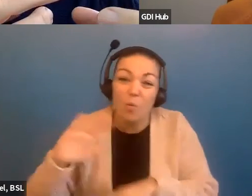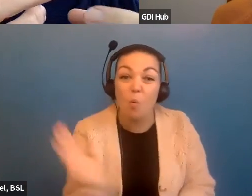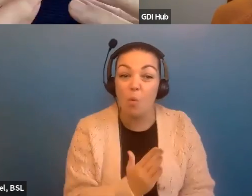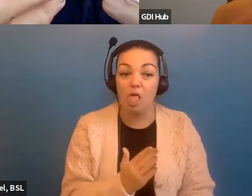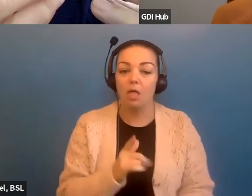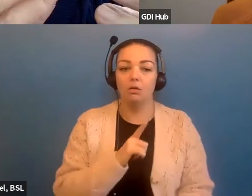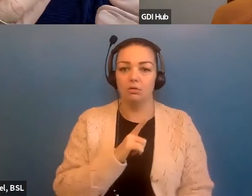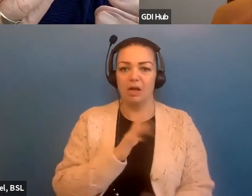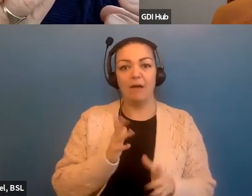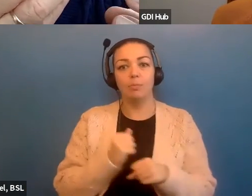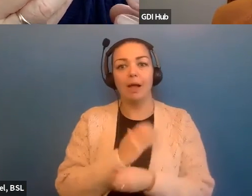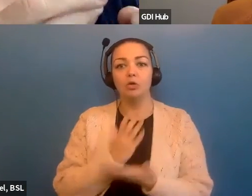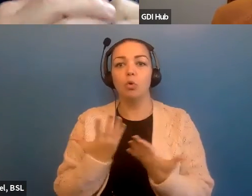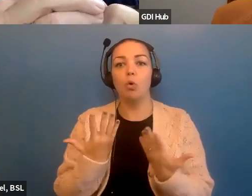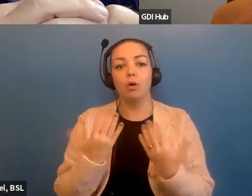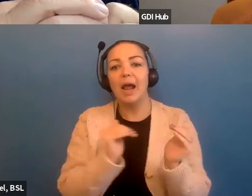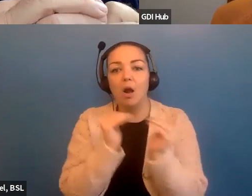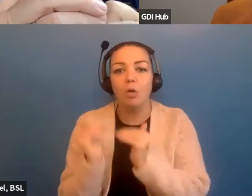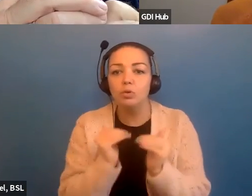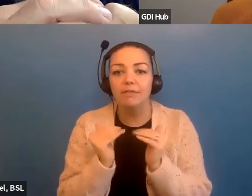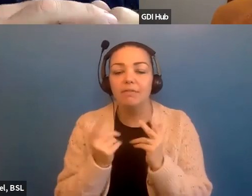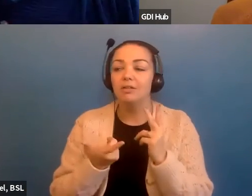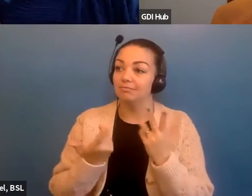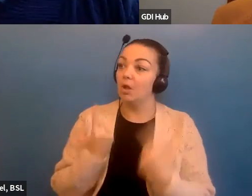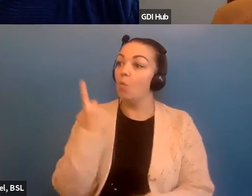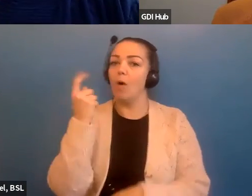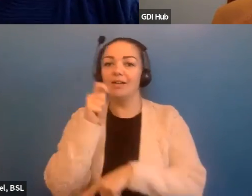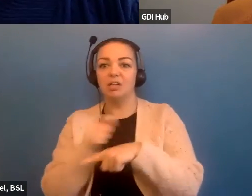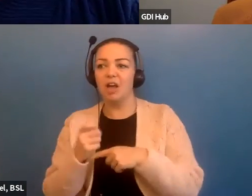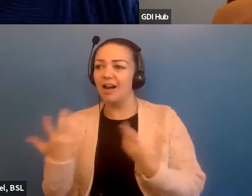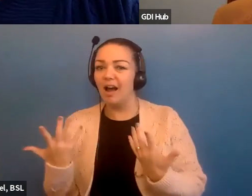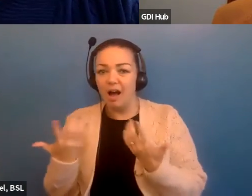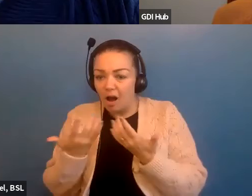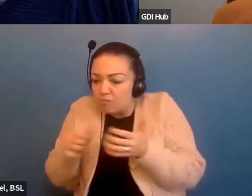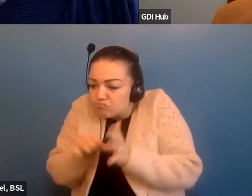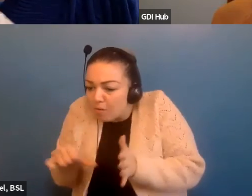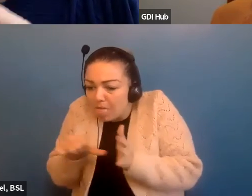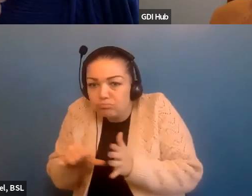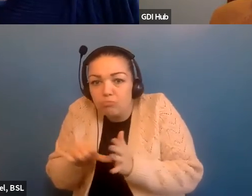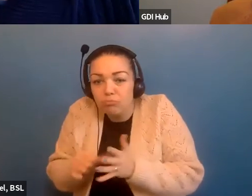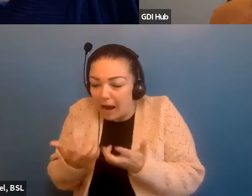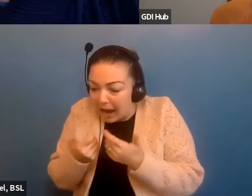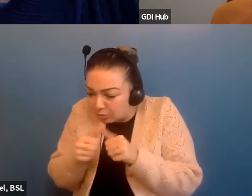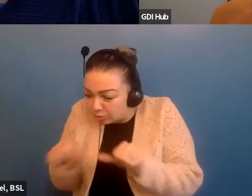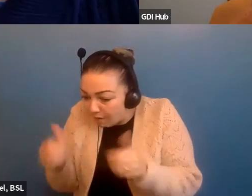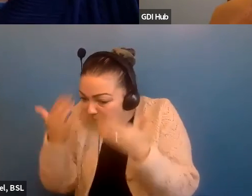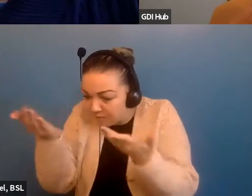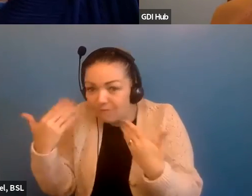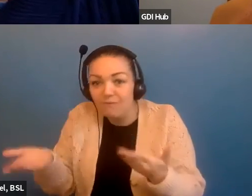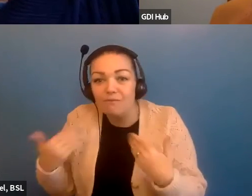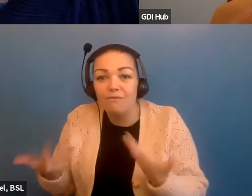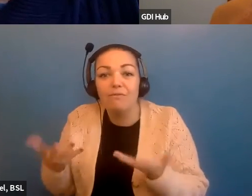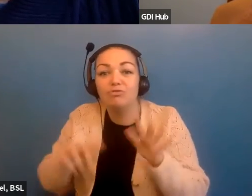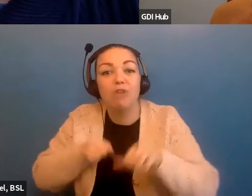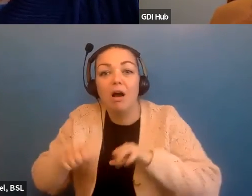one designer can't necessarily solve the problem, it could be solved by somebody else. Absolutely. So it's looking at